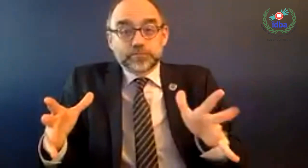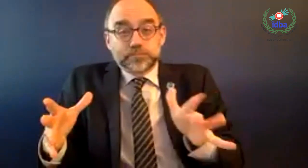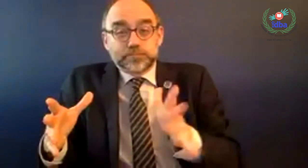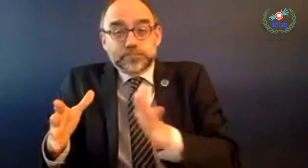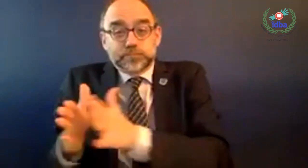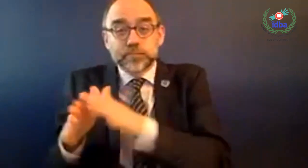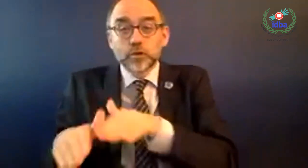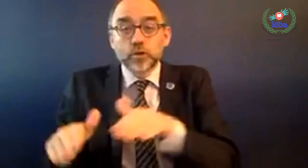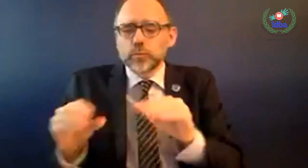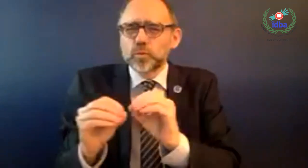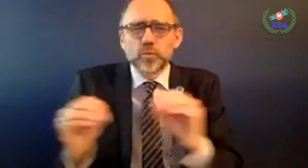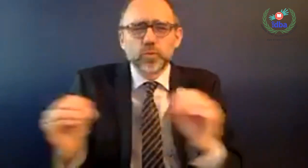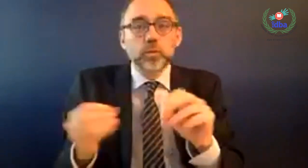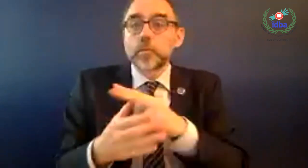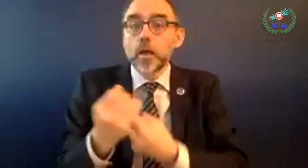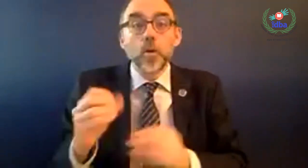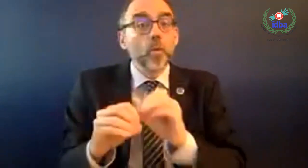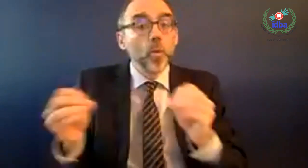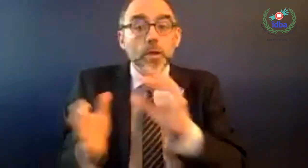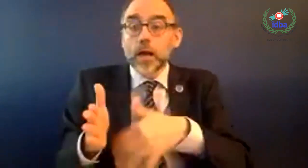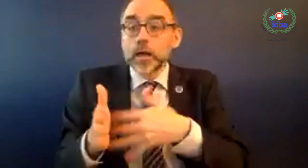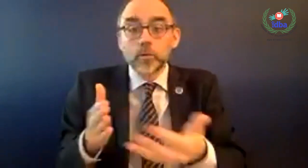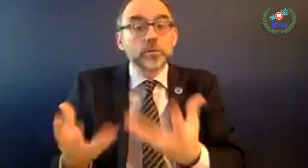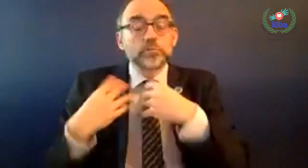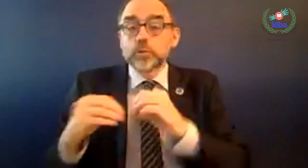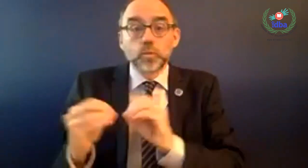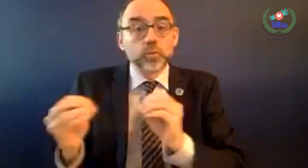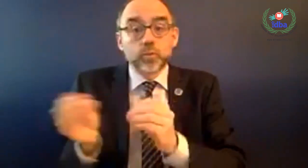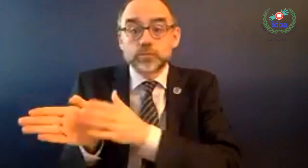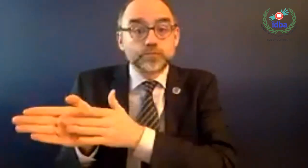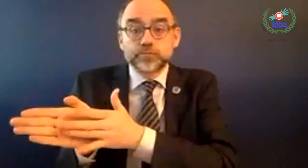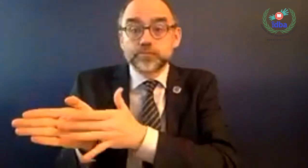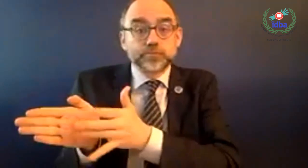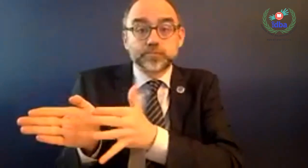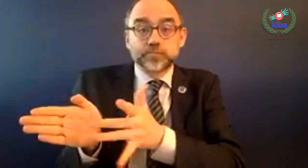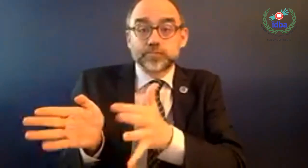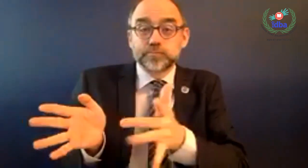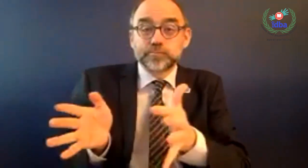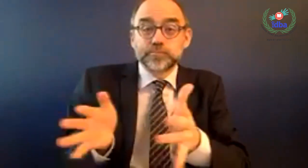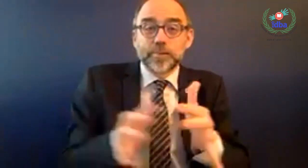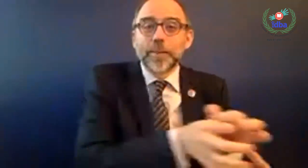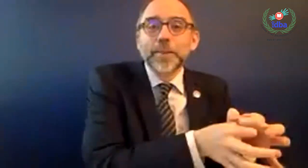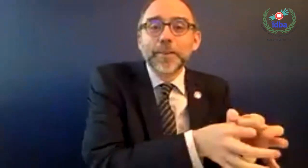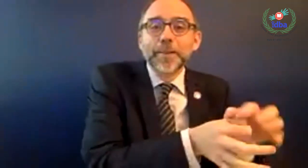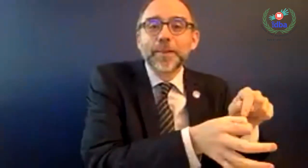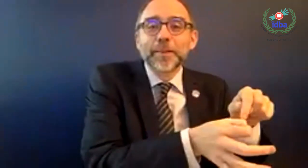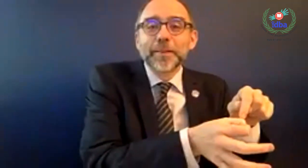just 1 or 2%, or maybe just few more percentage. But most of the schools in the world, they do not use